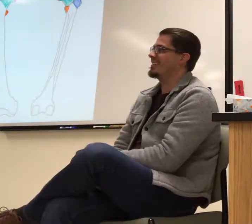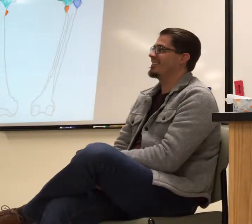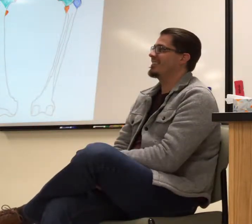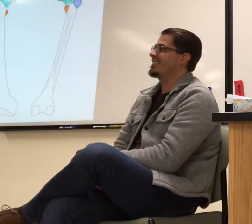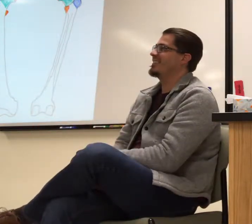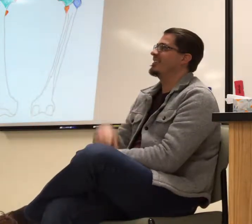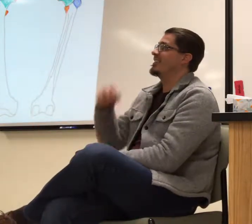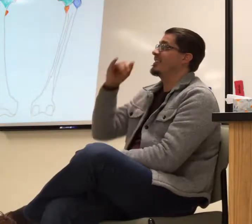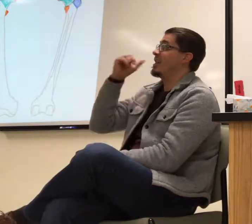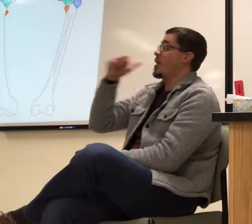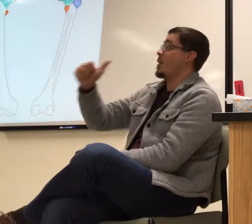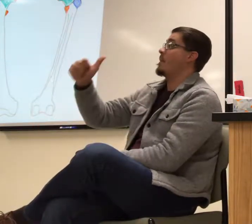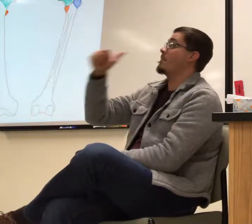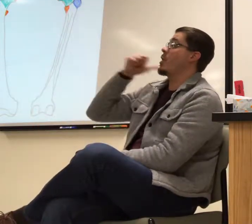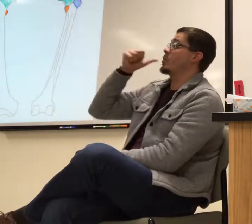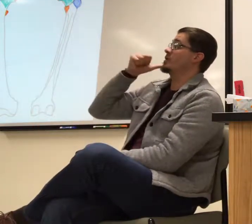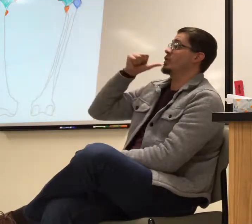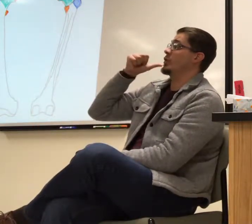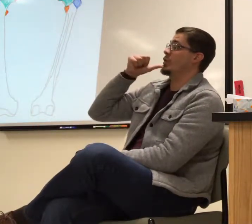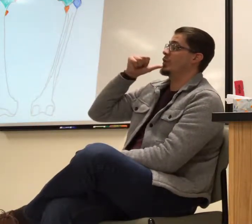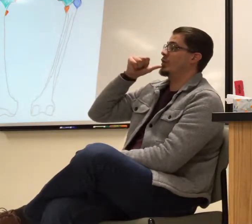If you look at the posterior view,